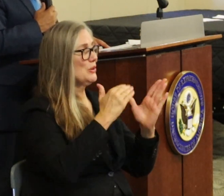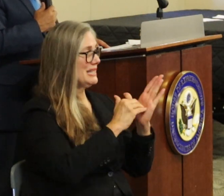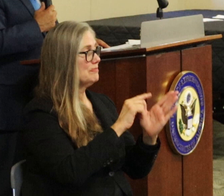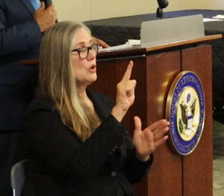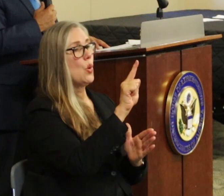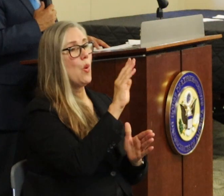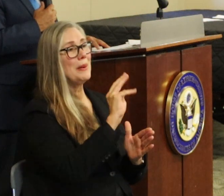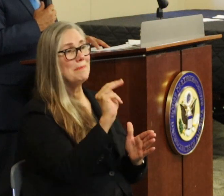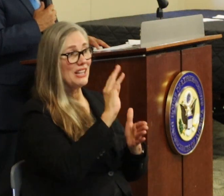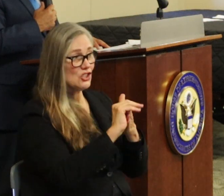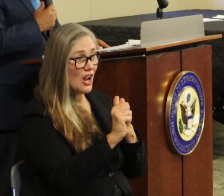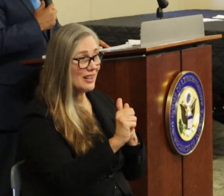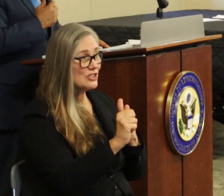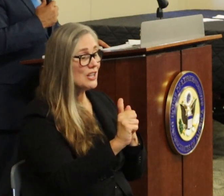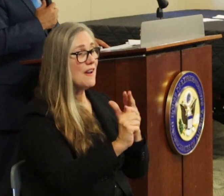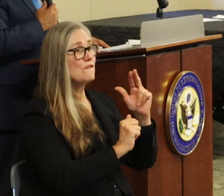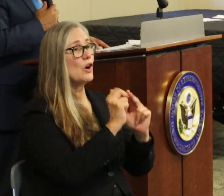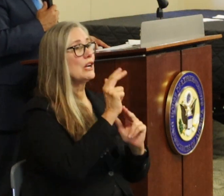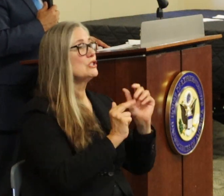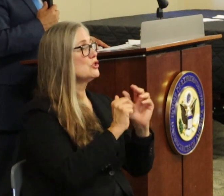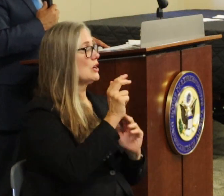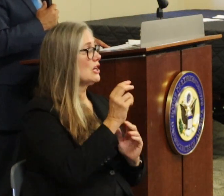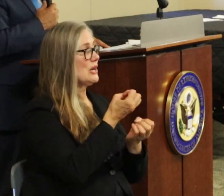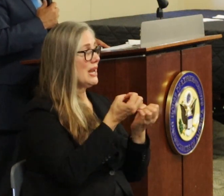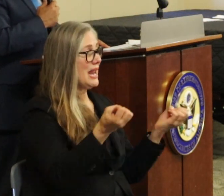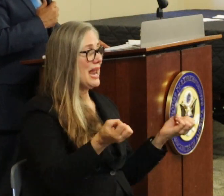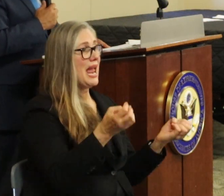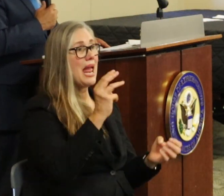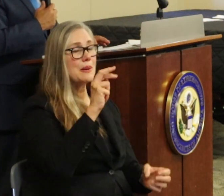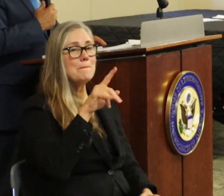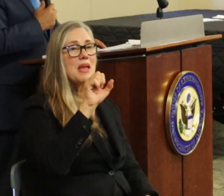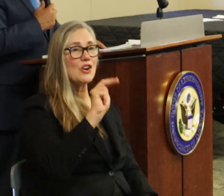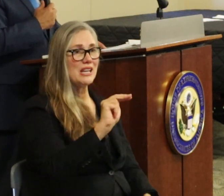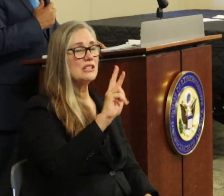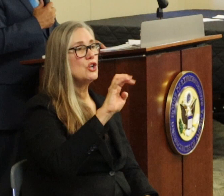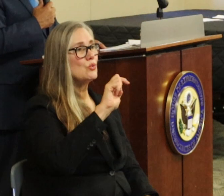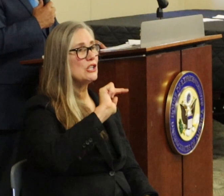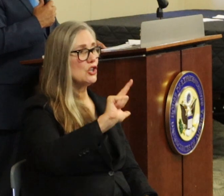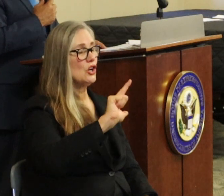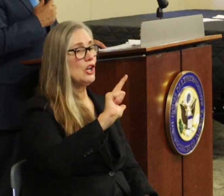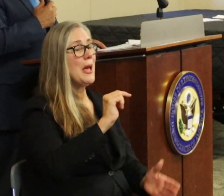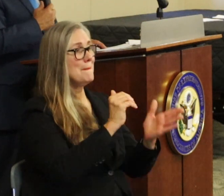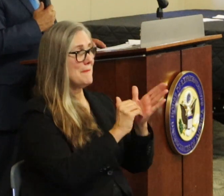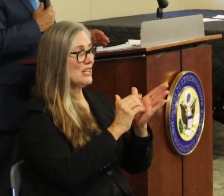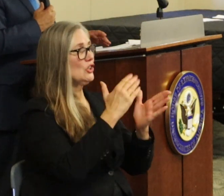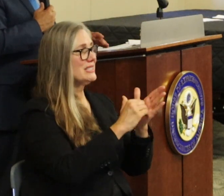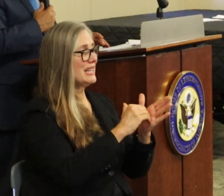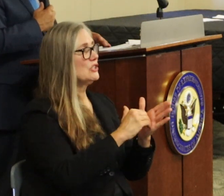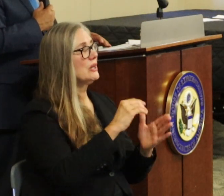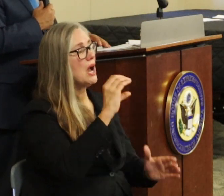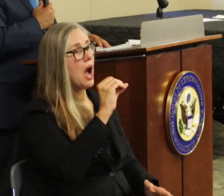for construction and equipment needs at Marion Regional Medical Center, Obstetrics and Gynecology